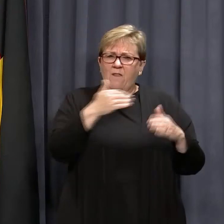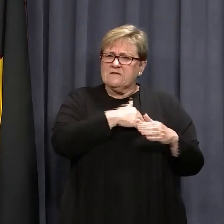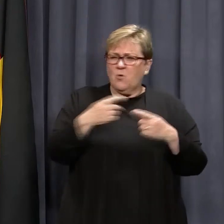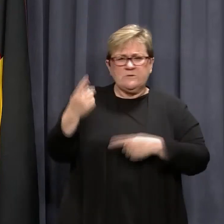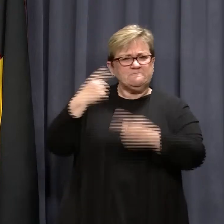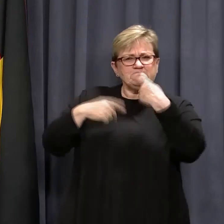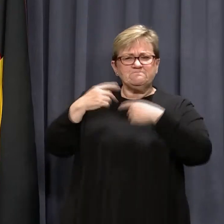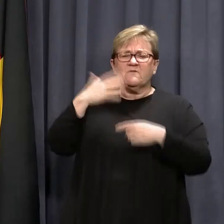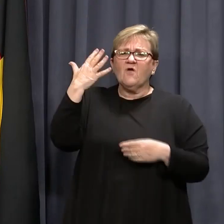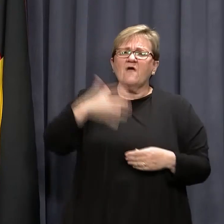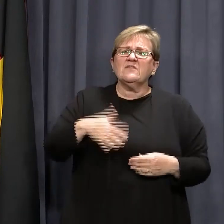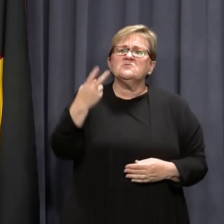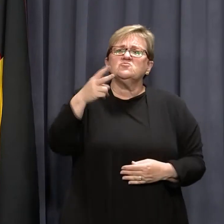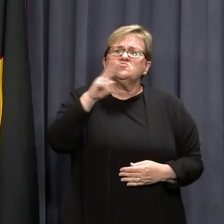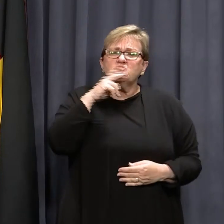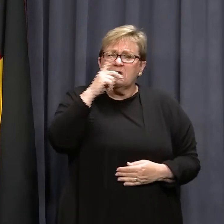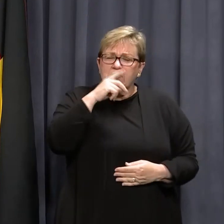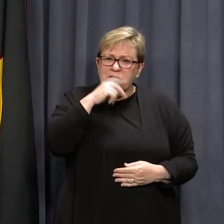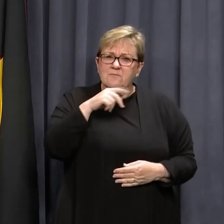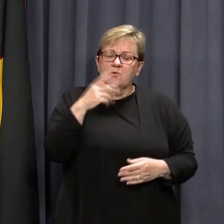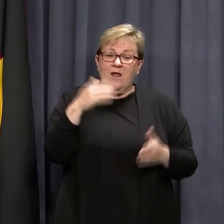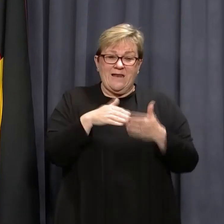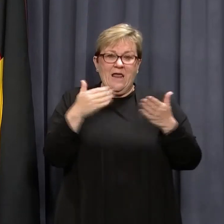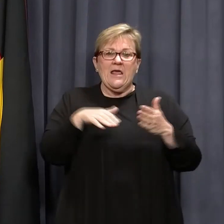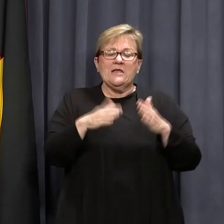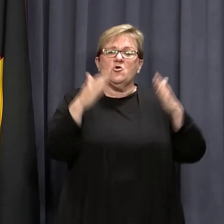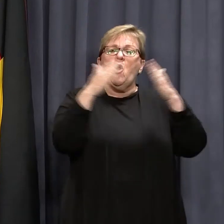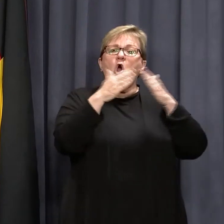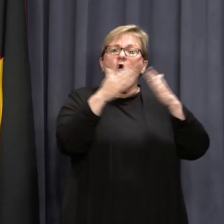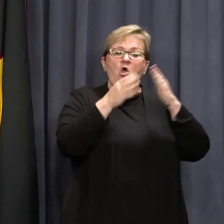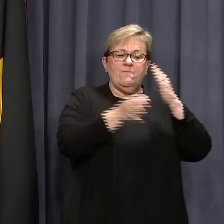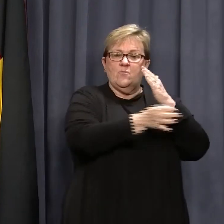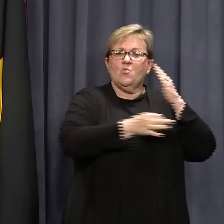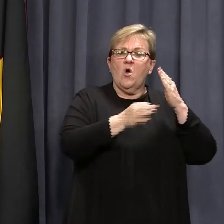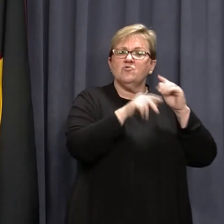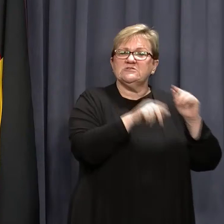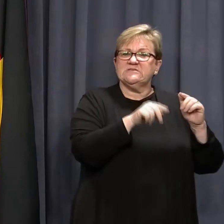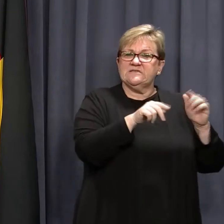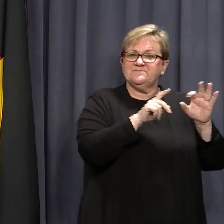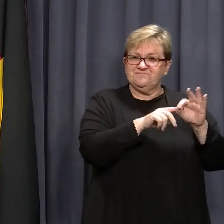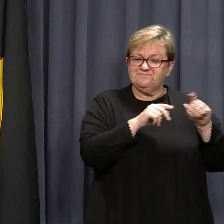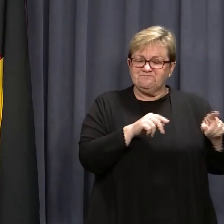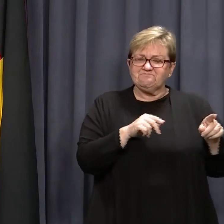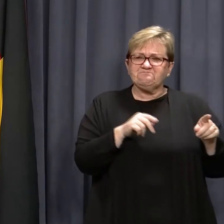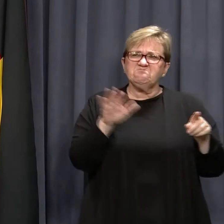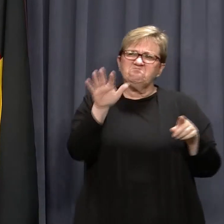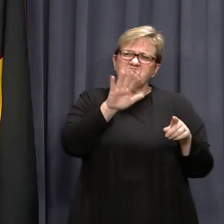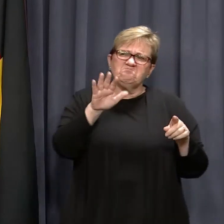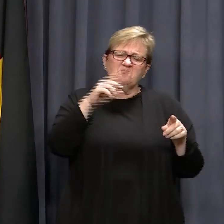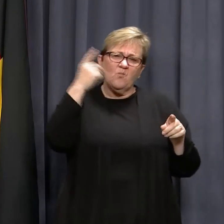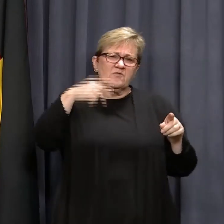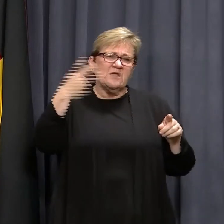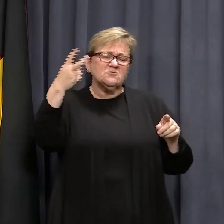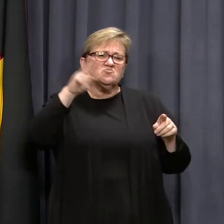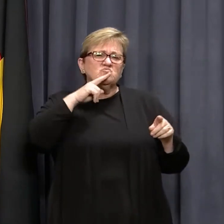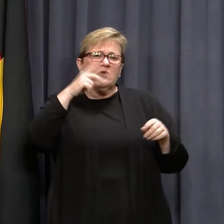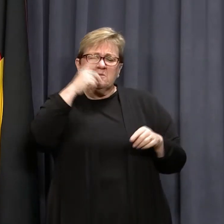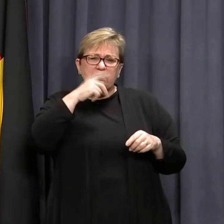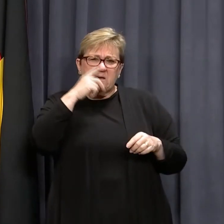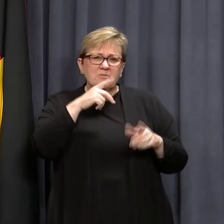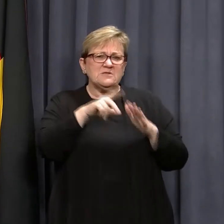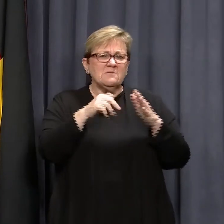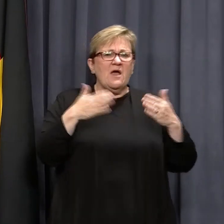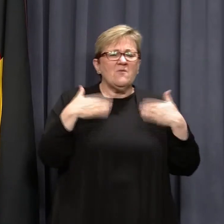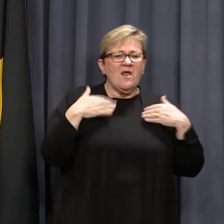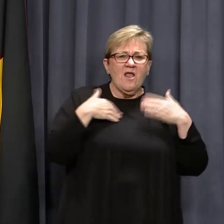about 5,200 are presently in home quarantine. We have also around about 1,200 people Department of